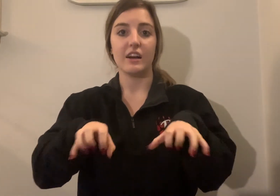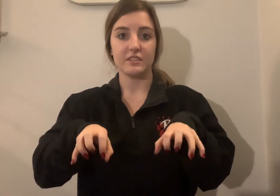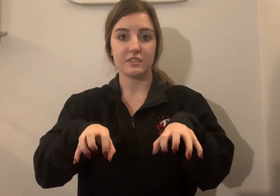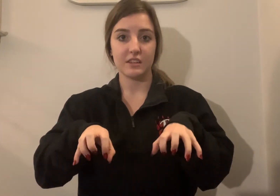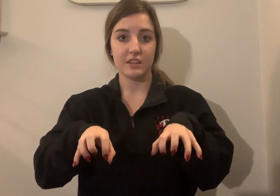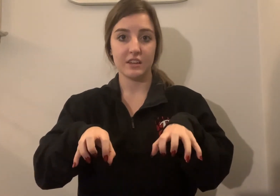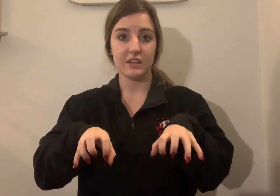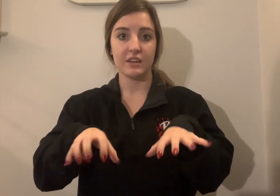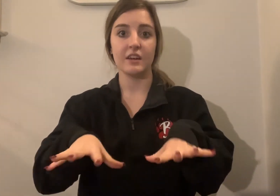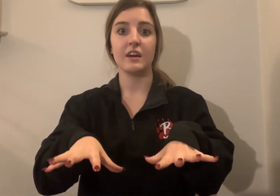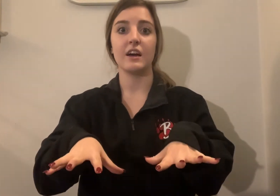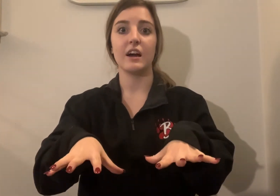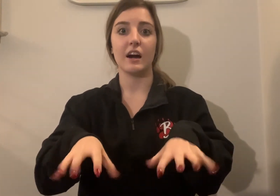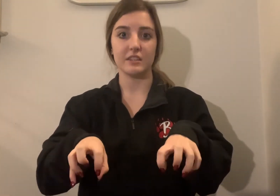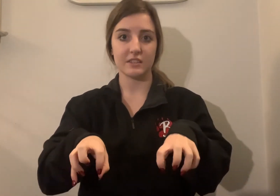Ice. Ice.